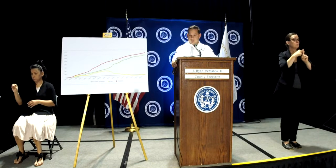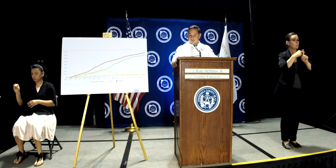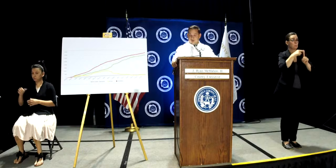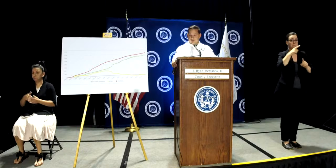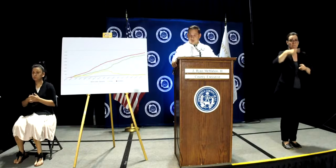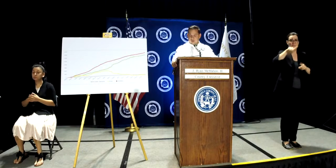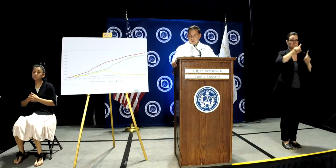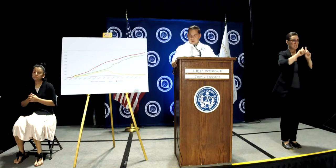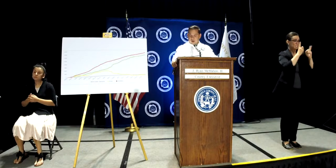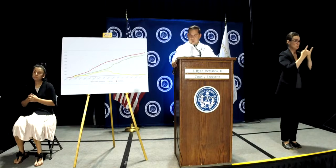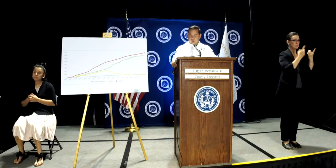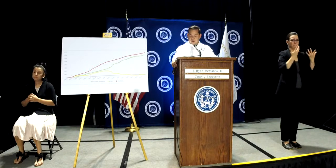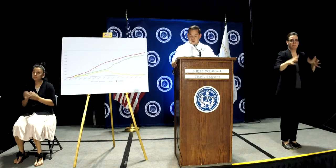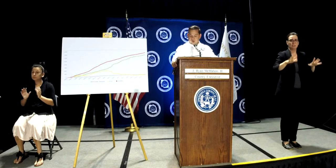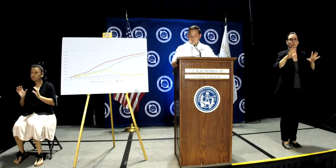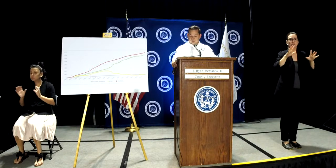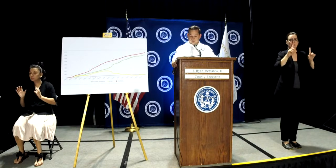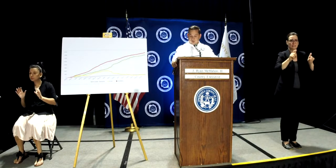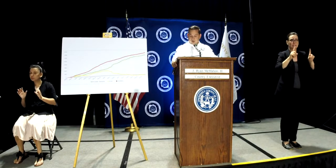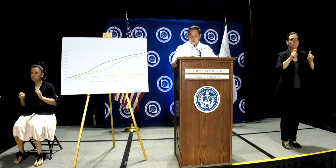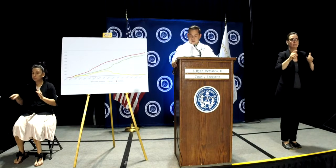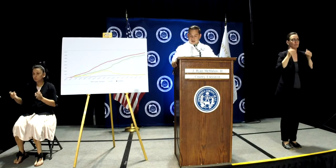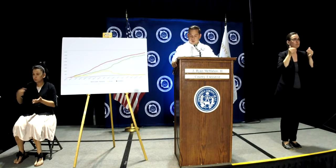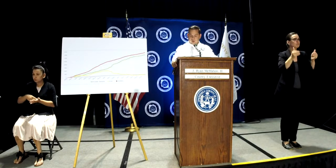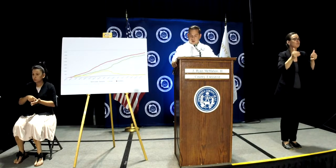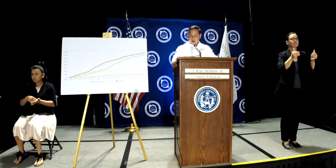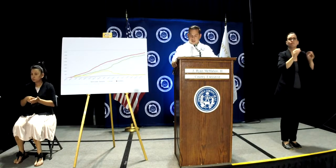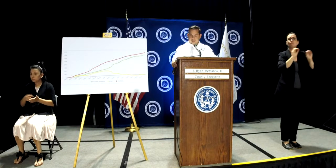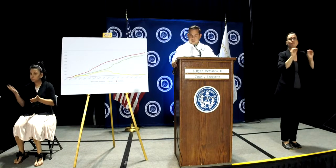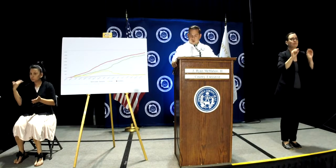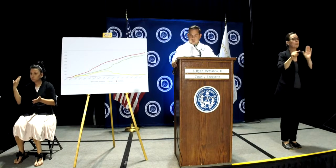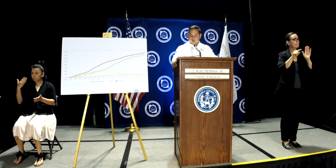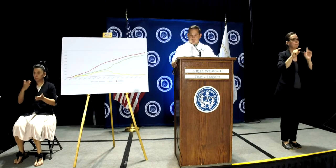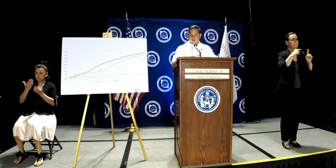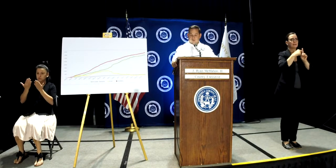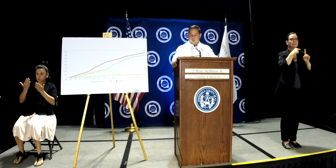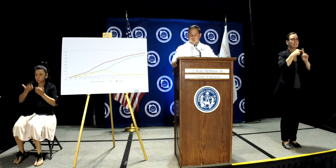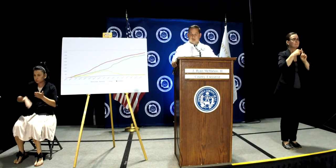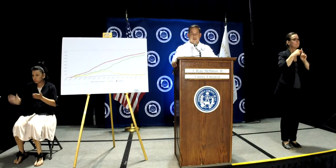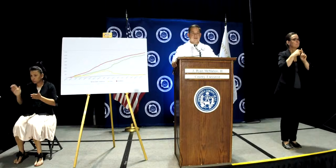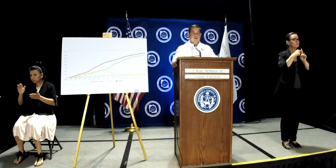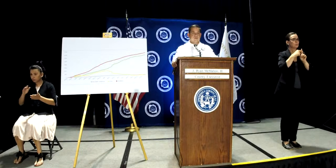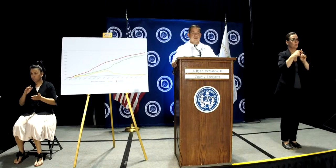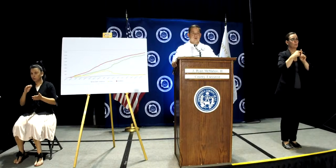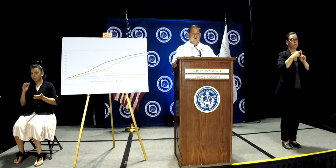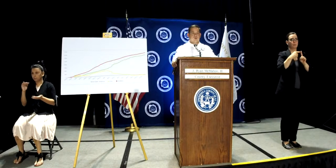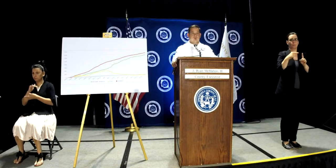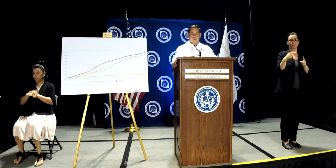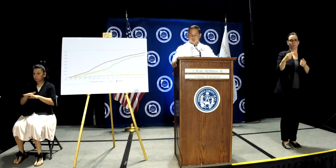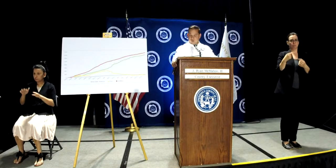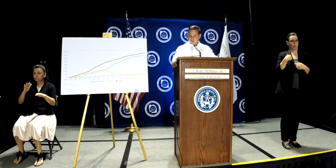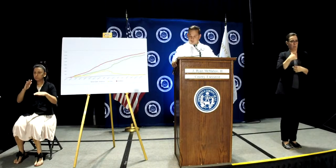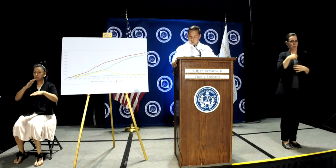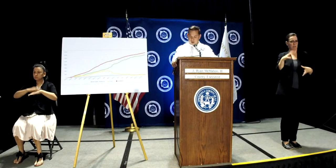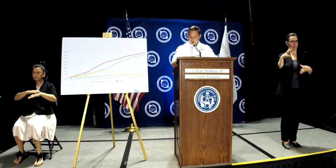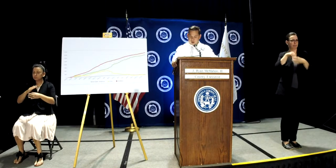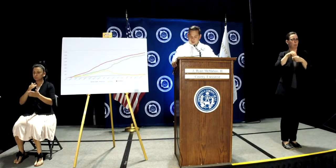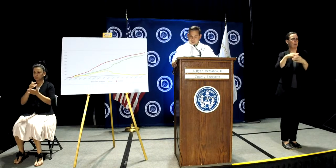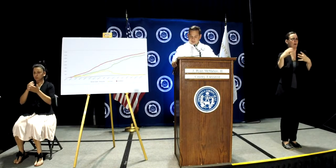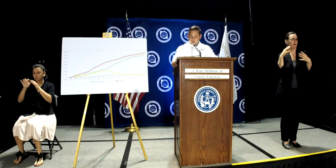department website to register. Today we are at ESM High School for both the ESM and Lincourt school